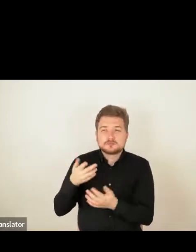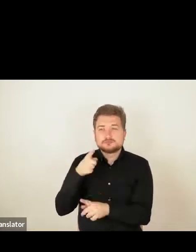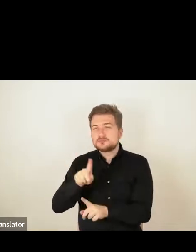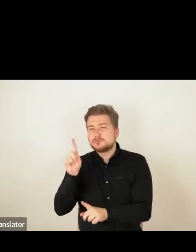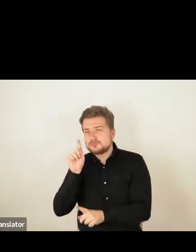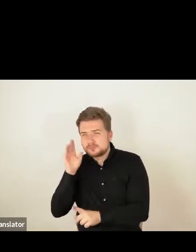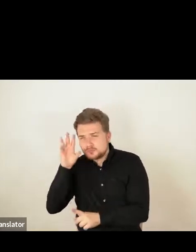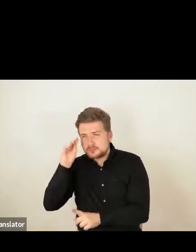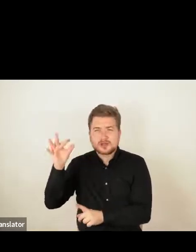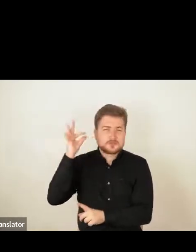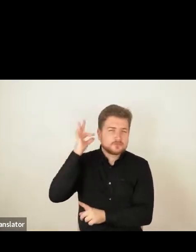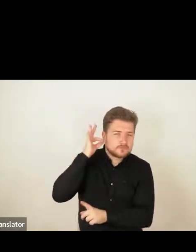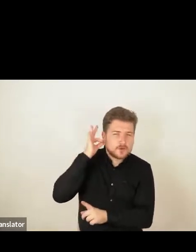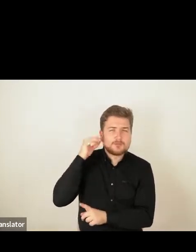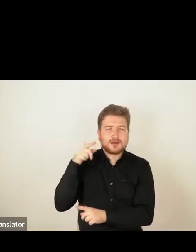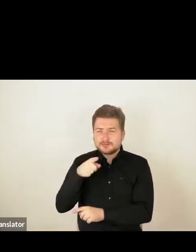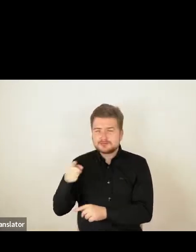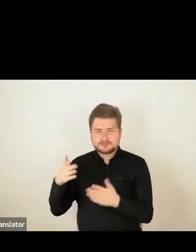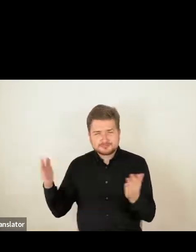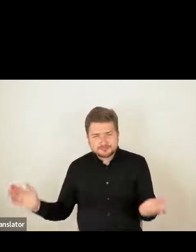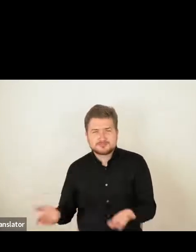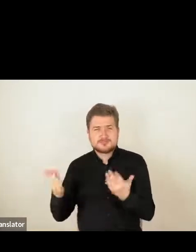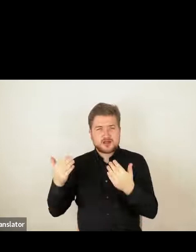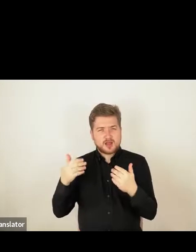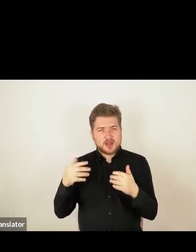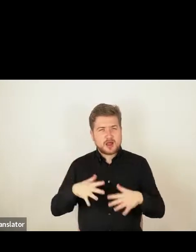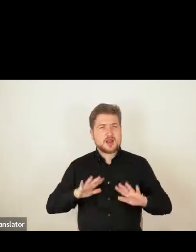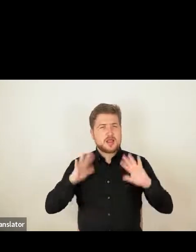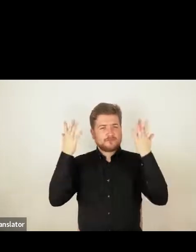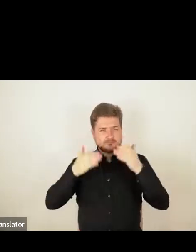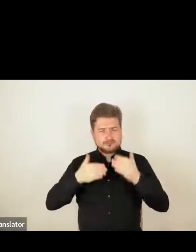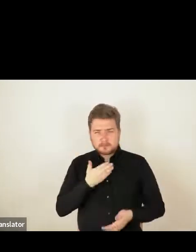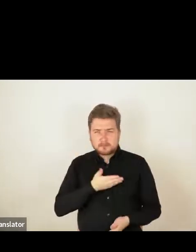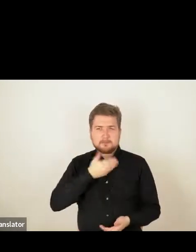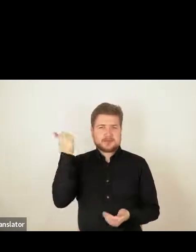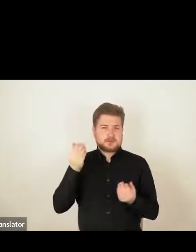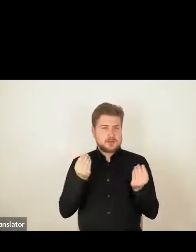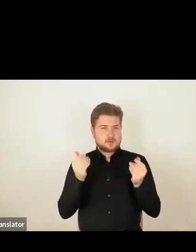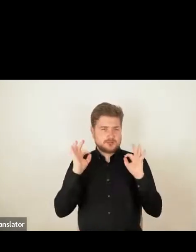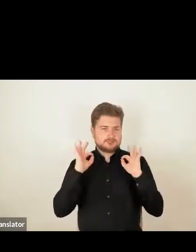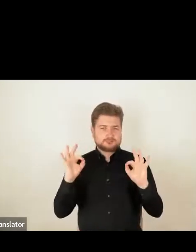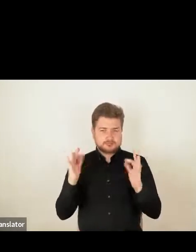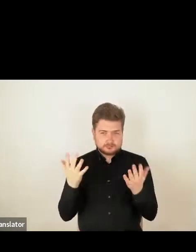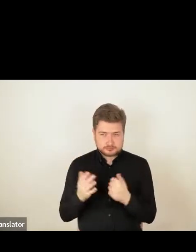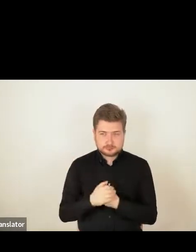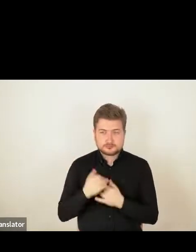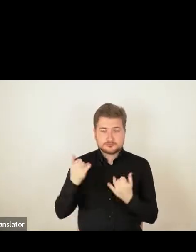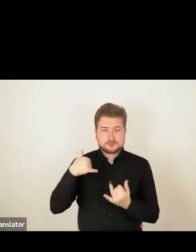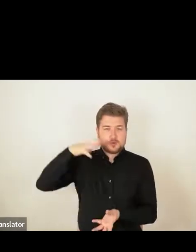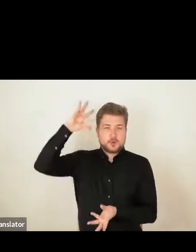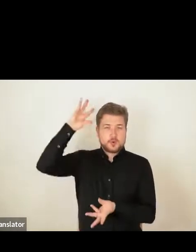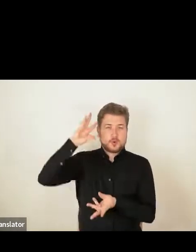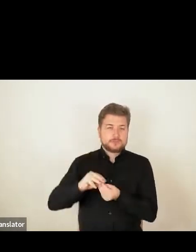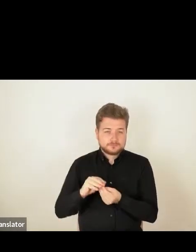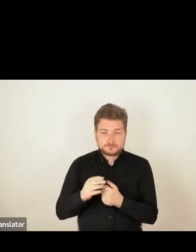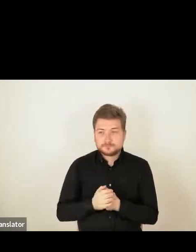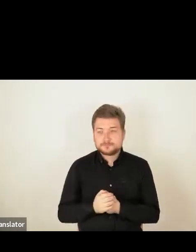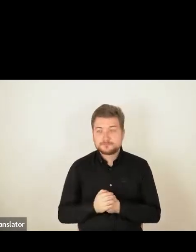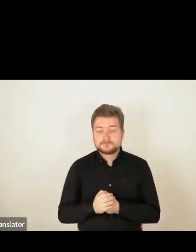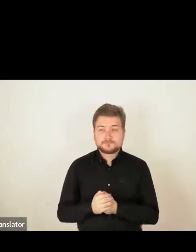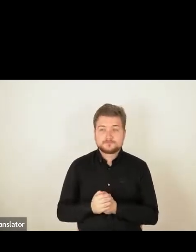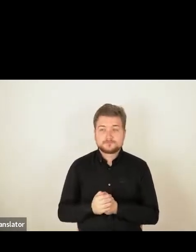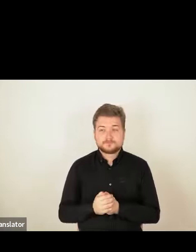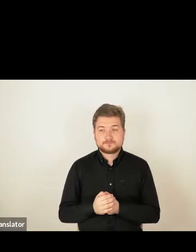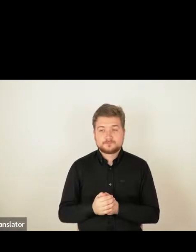diversities. And as a summary of today's discussion, I would like to conceptualize on behalf of ODIHR a call